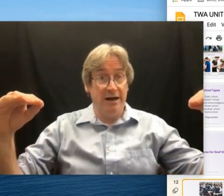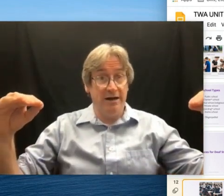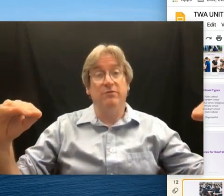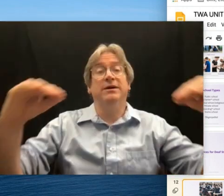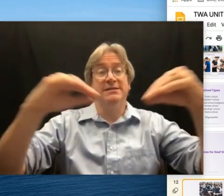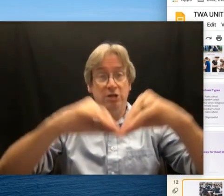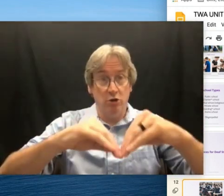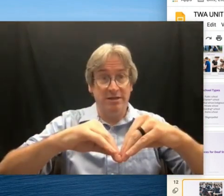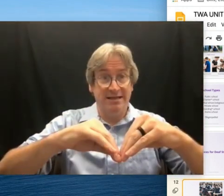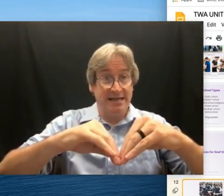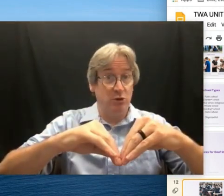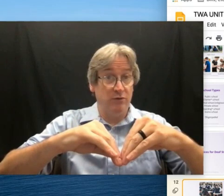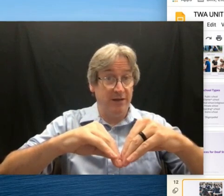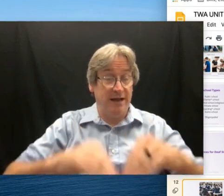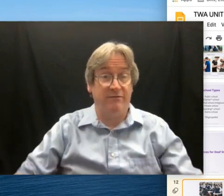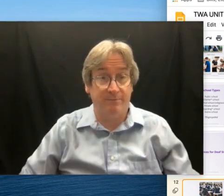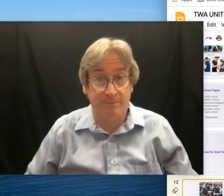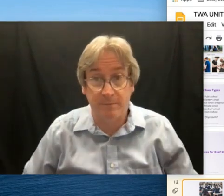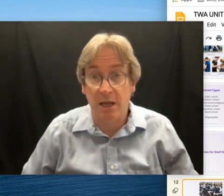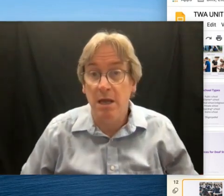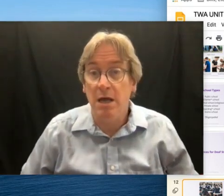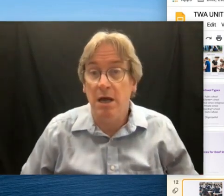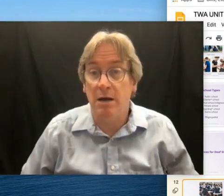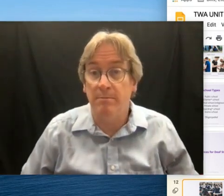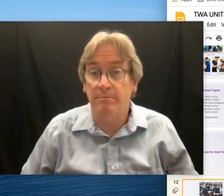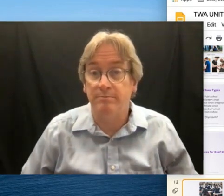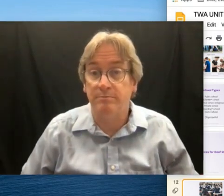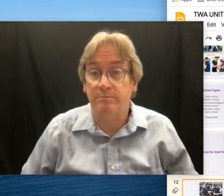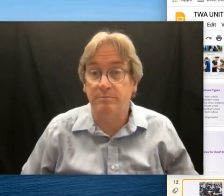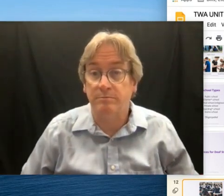would get on a different bus and go to the day school for the deaf.